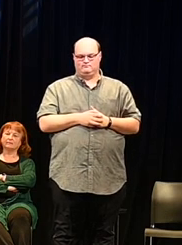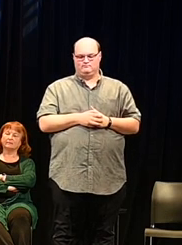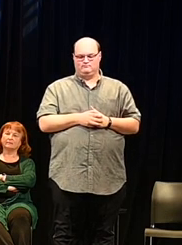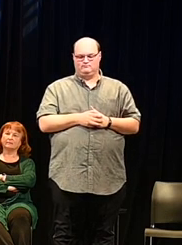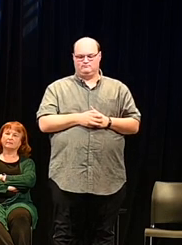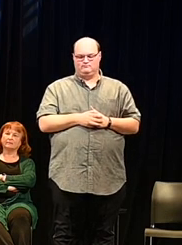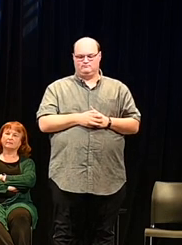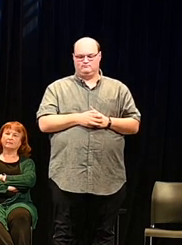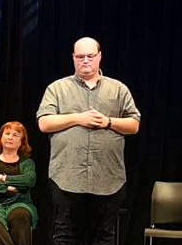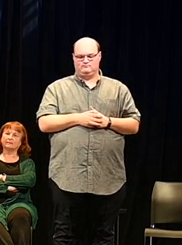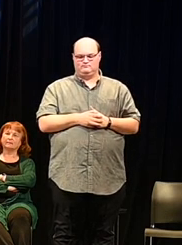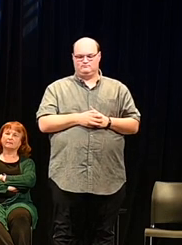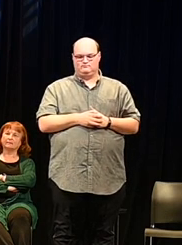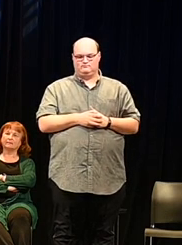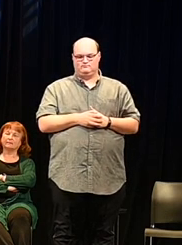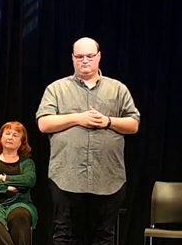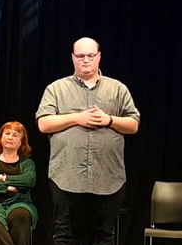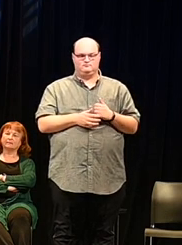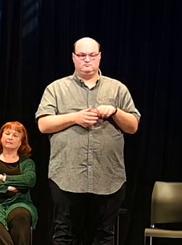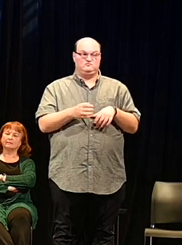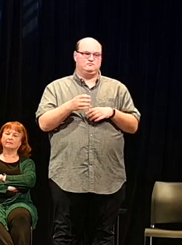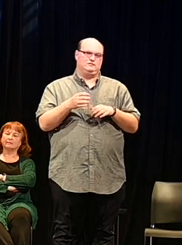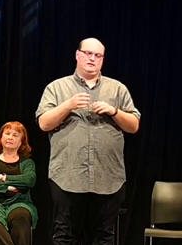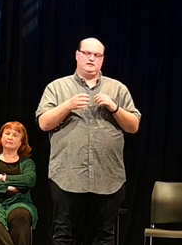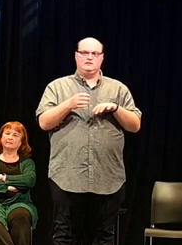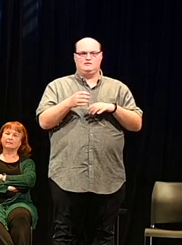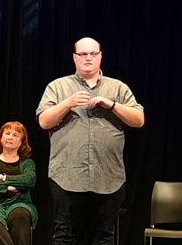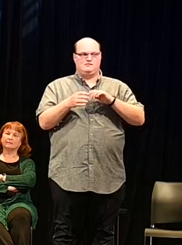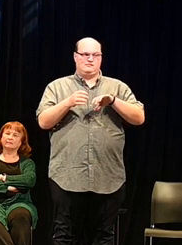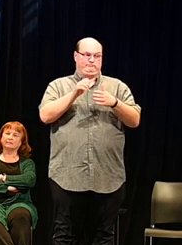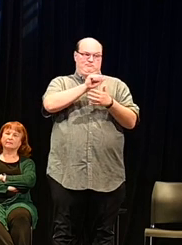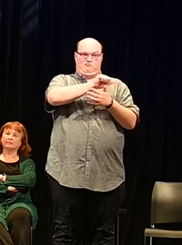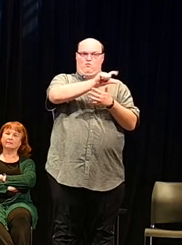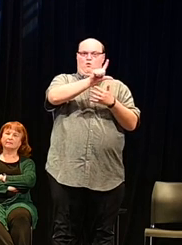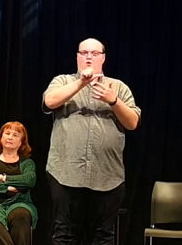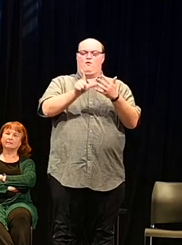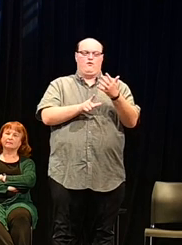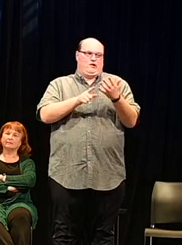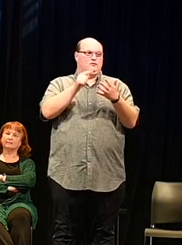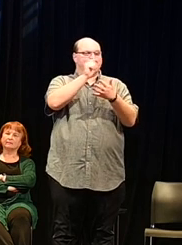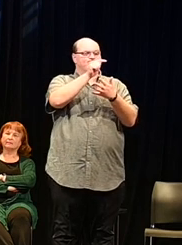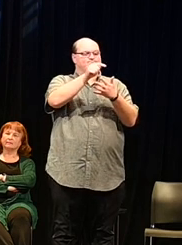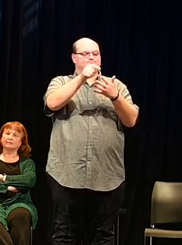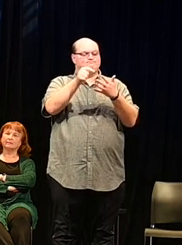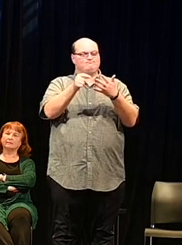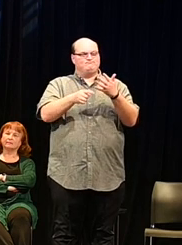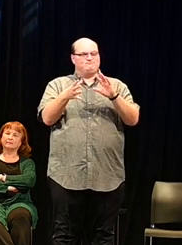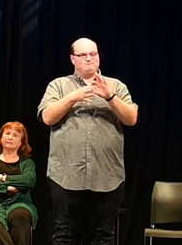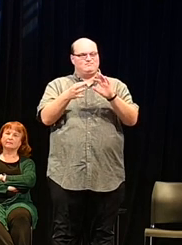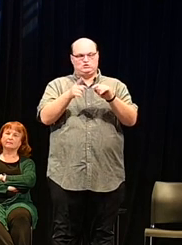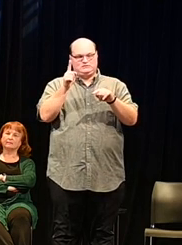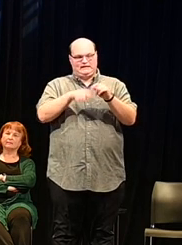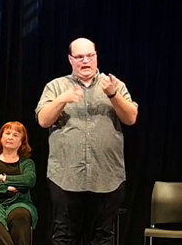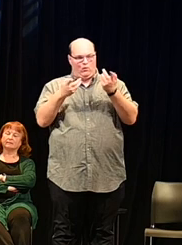I don't get the opportunity to tell you all of the things that we succeeded in because we didn't sign